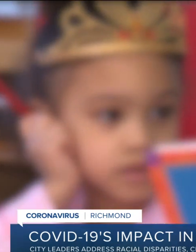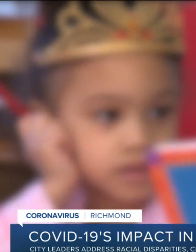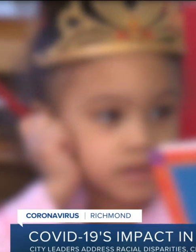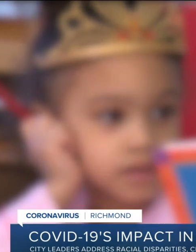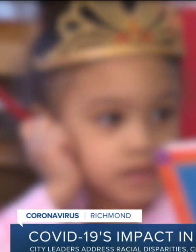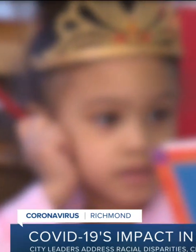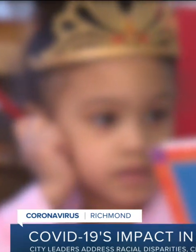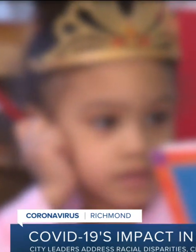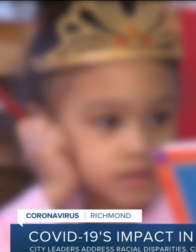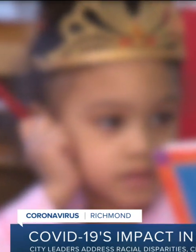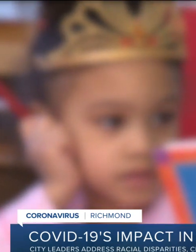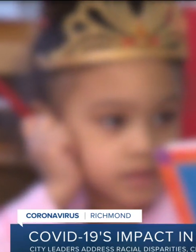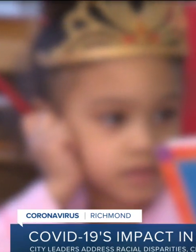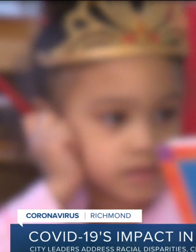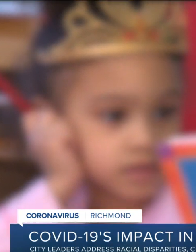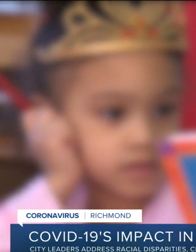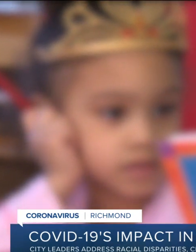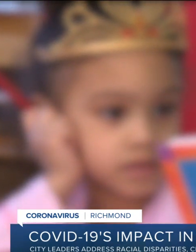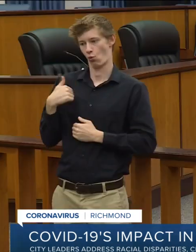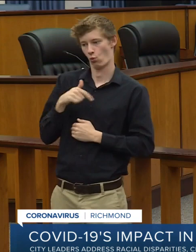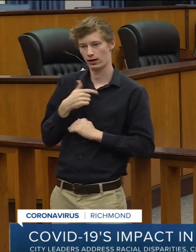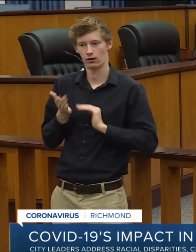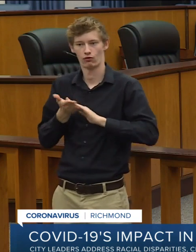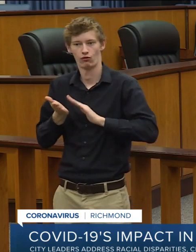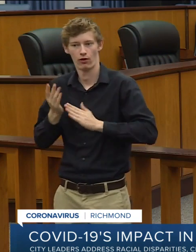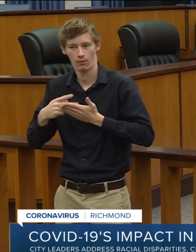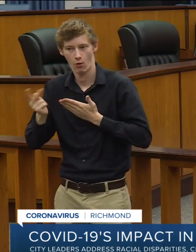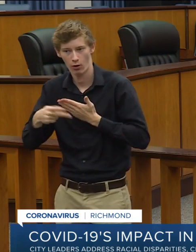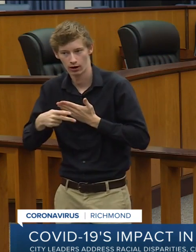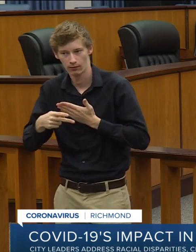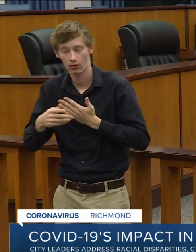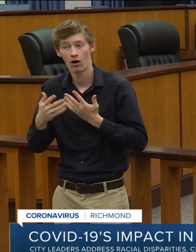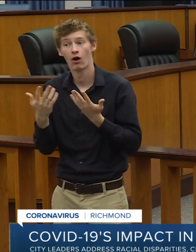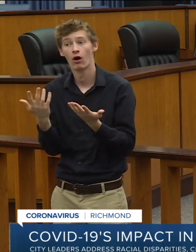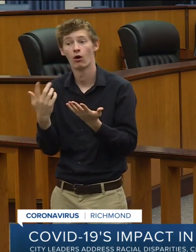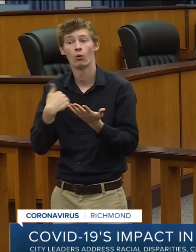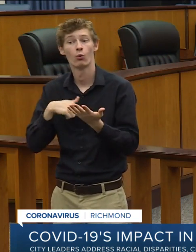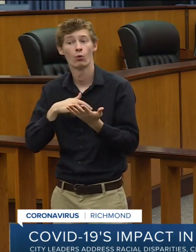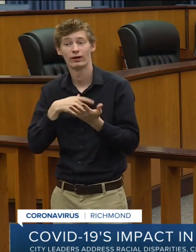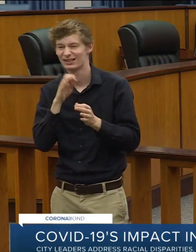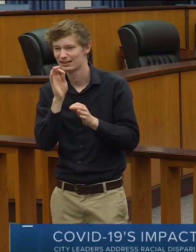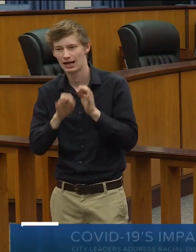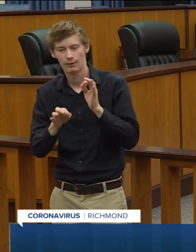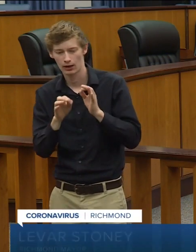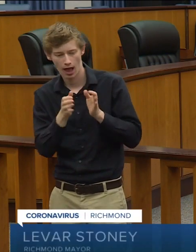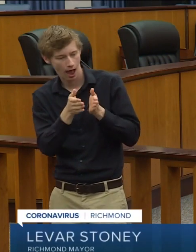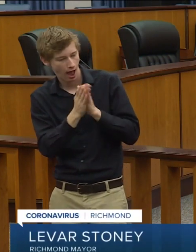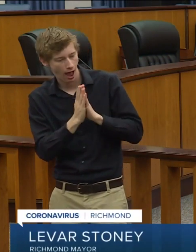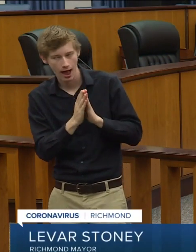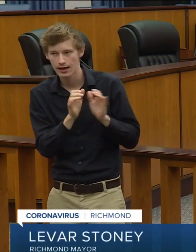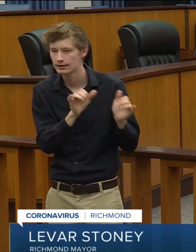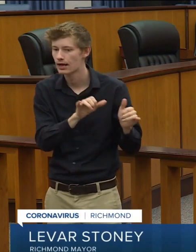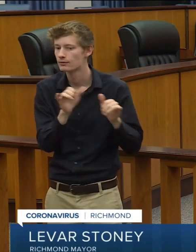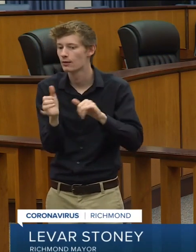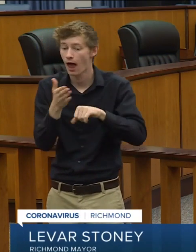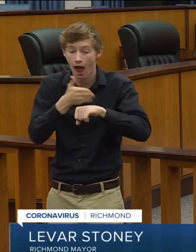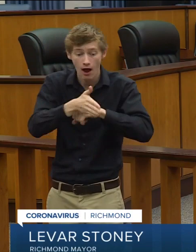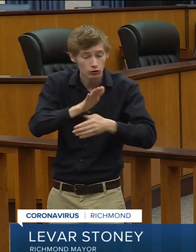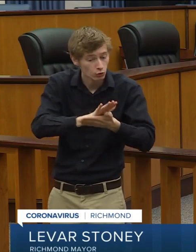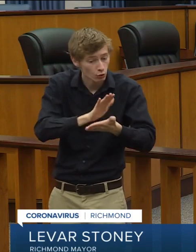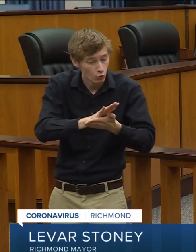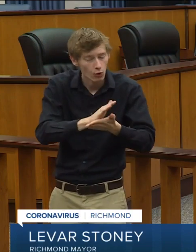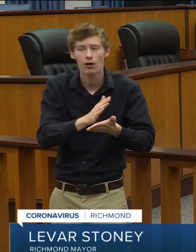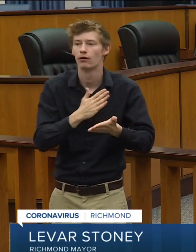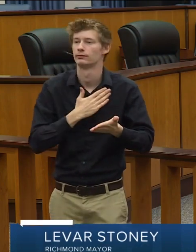plan. We are asking them to use the same approach we use for our after-school programming for full-day